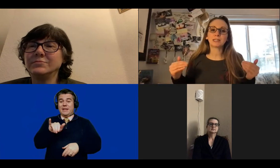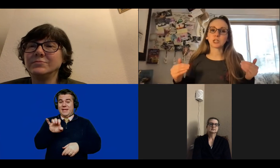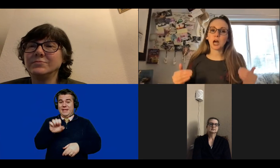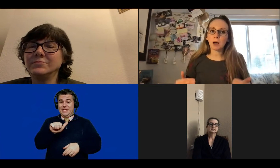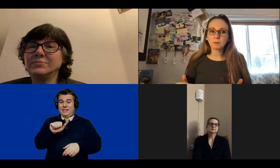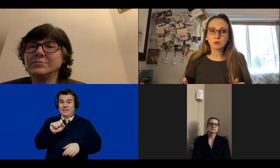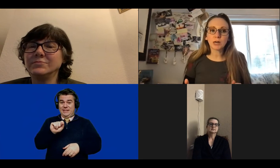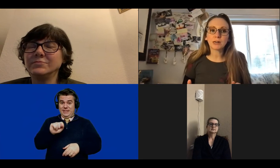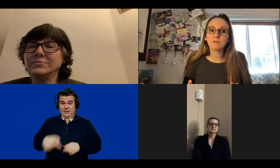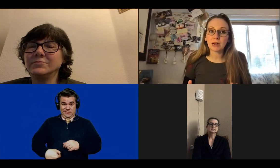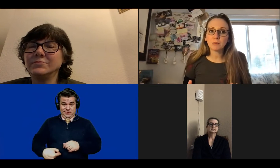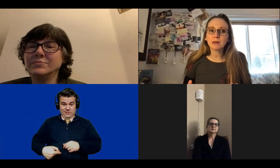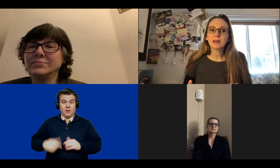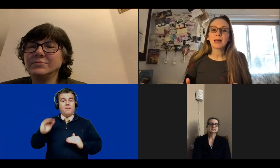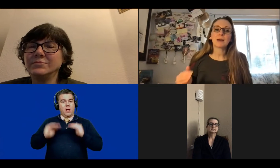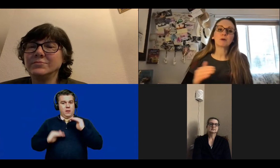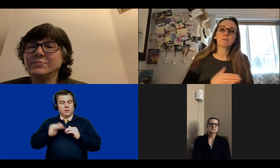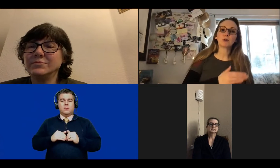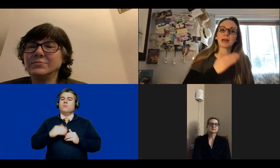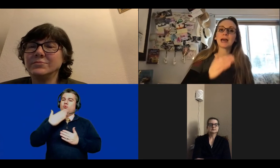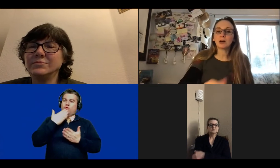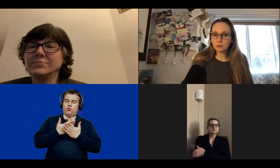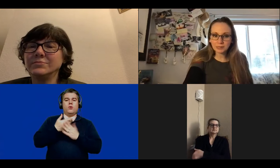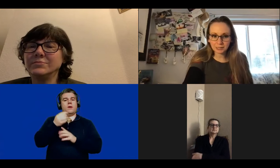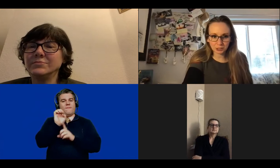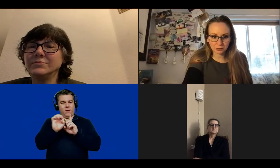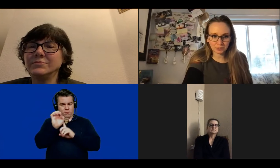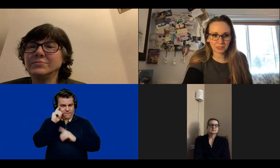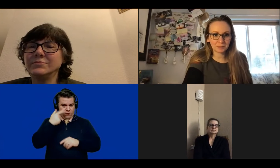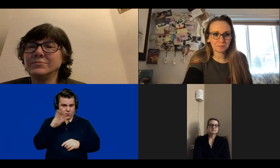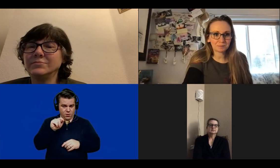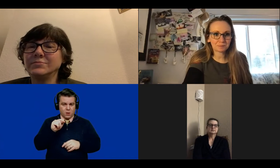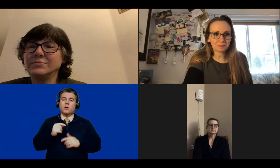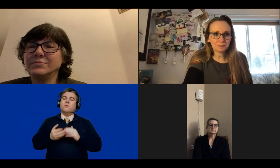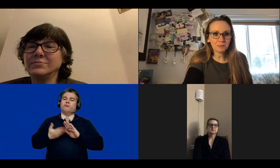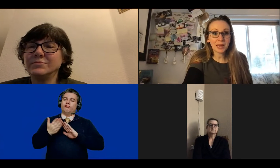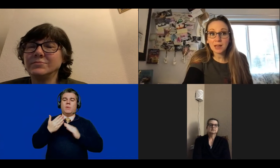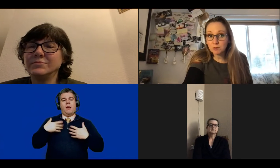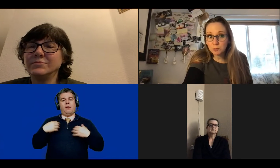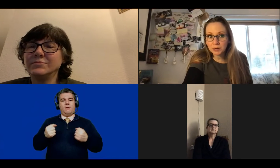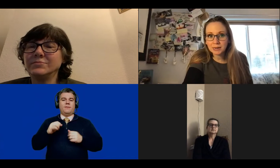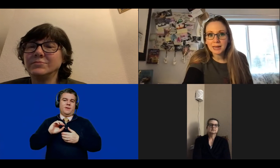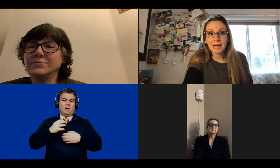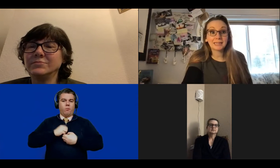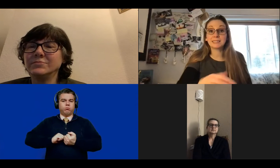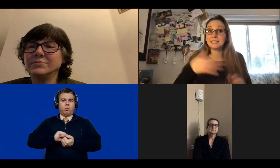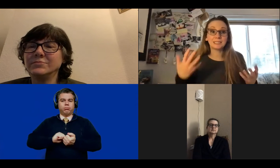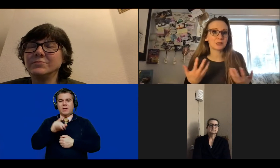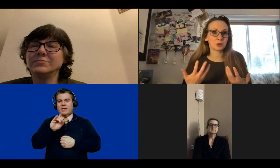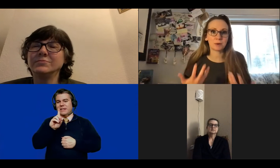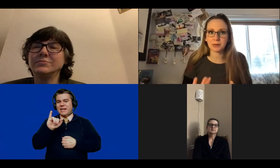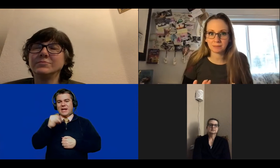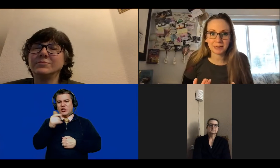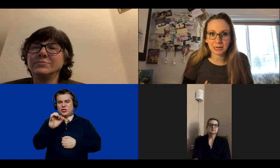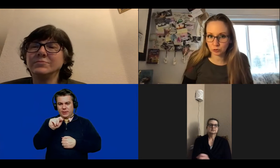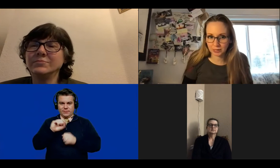it creates an optimal gut environment and promoting a healthy digestive system. Everyone has yeast